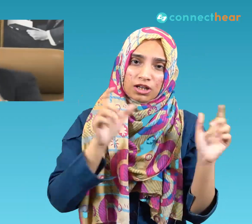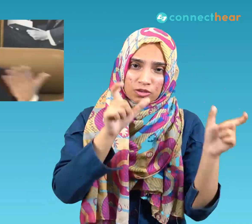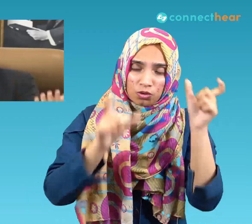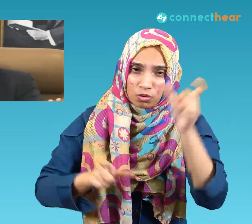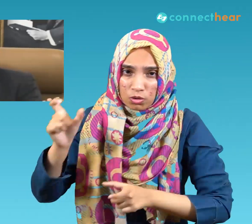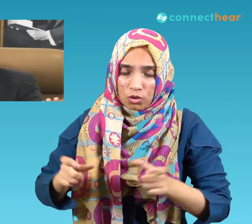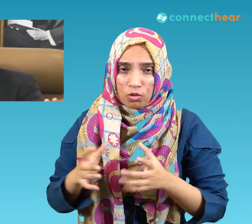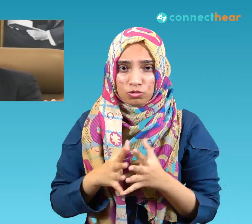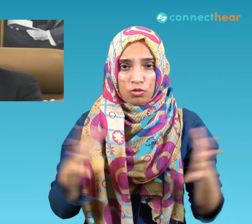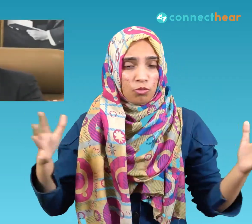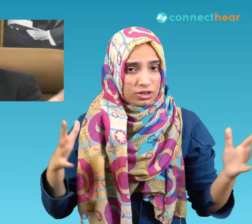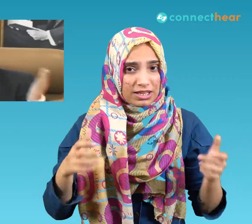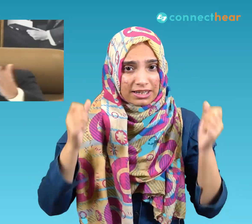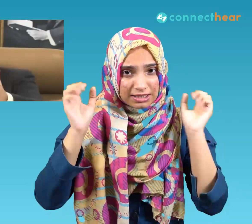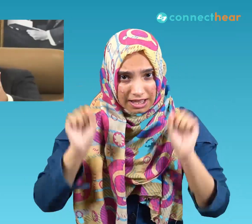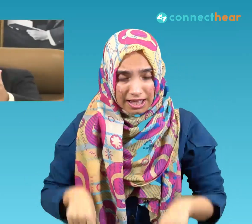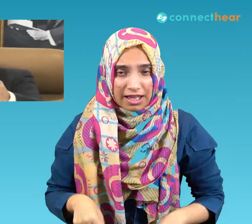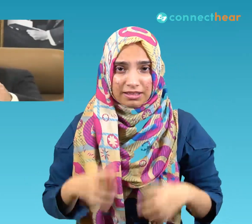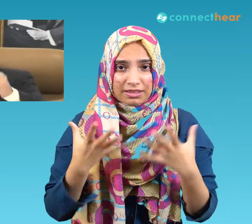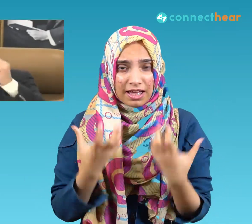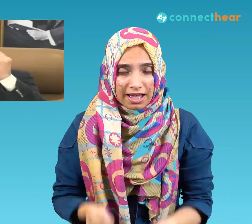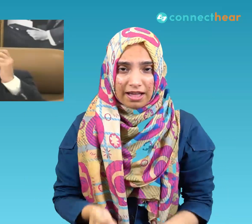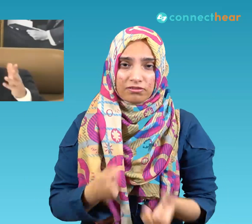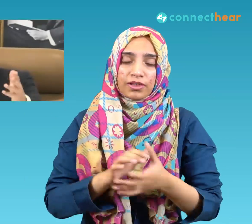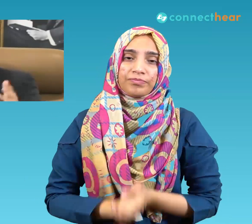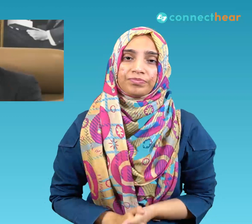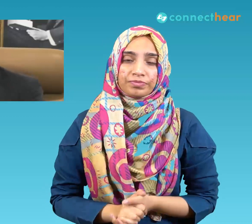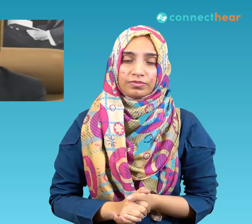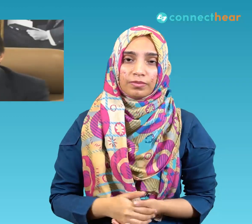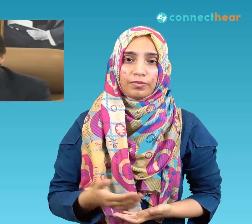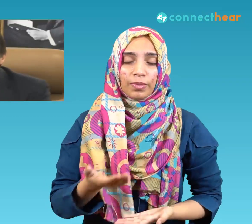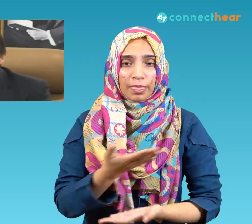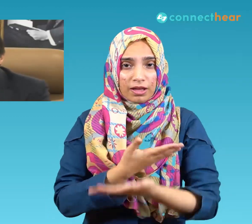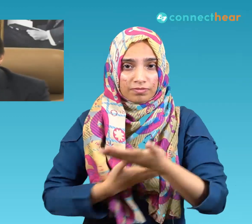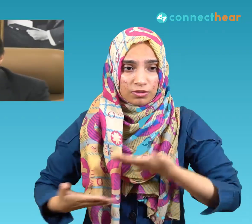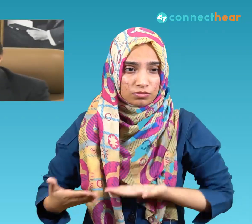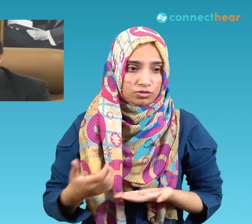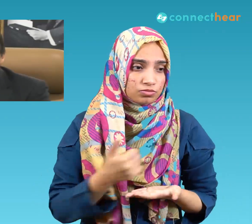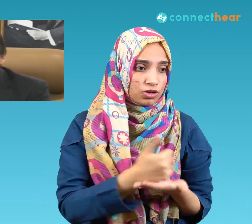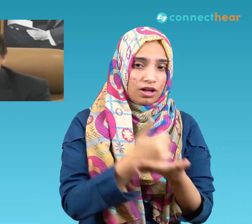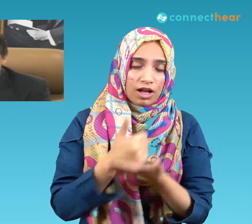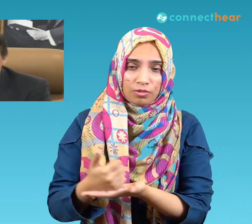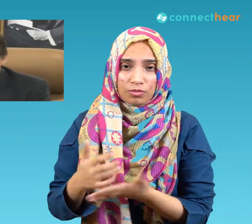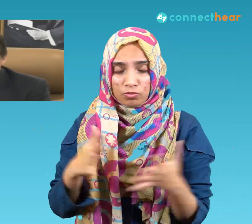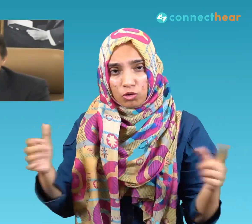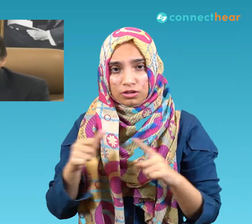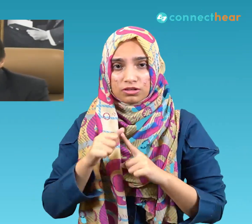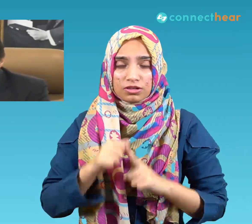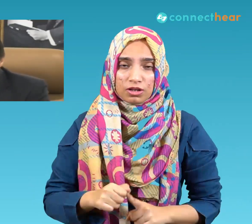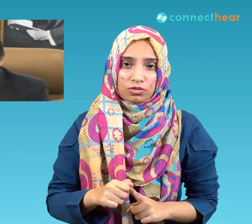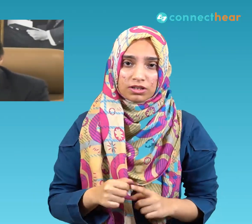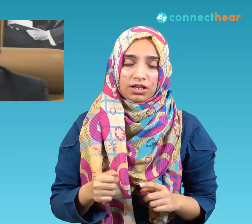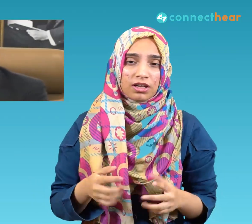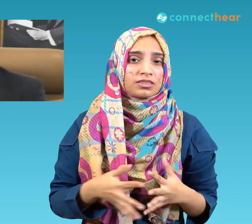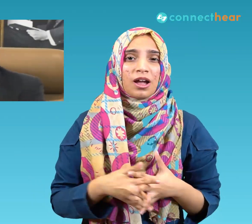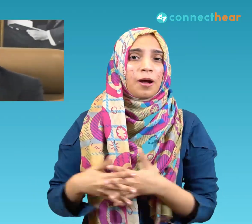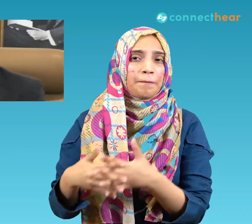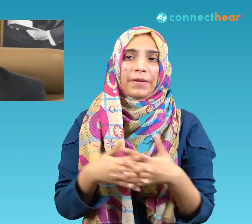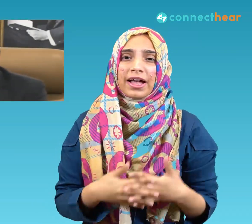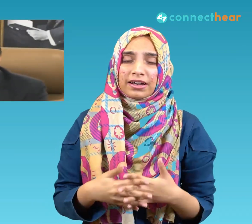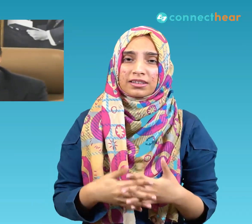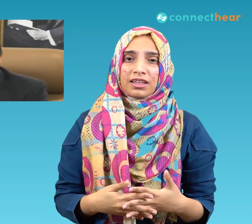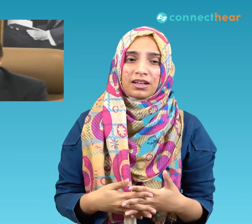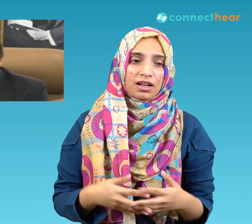we have no record of them. So unlike the US, where you could send money to their bank accounts, we couldn't do that.